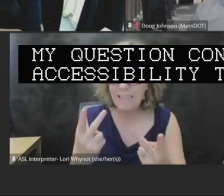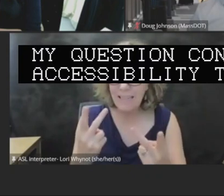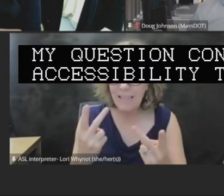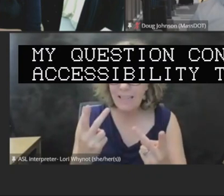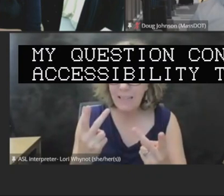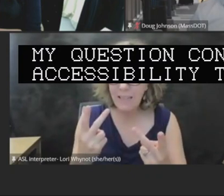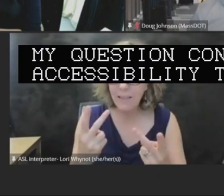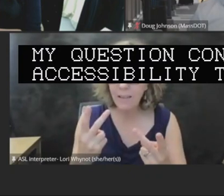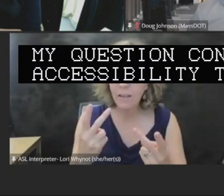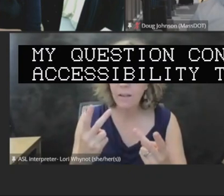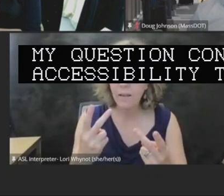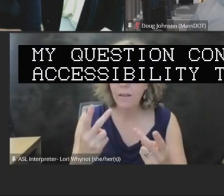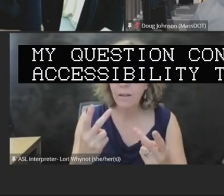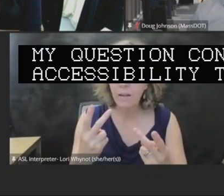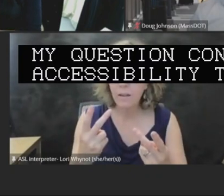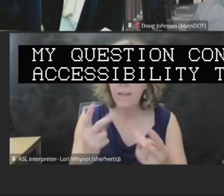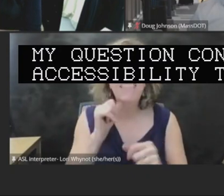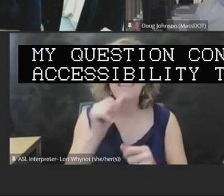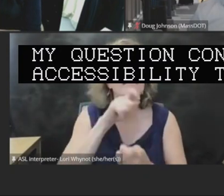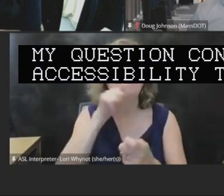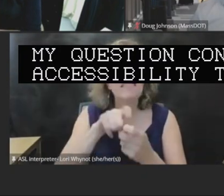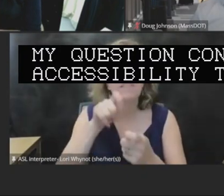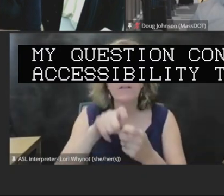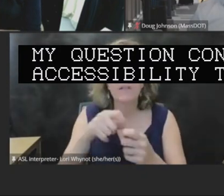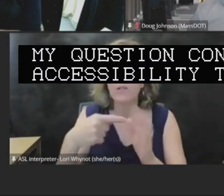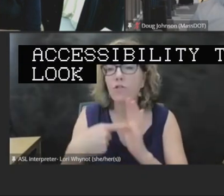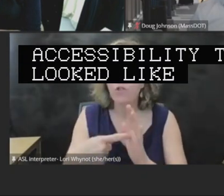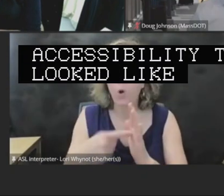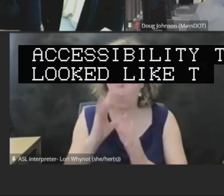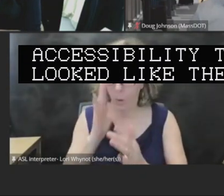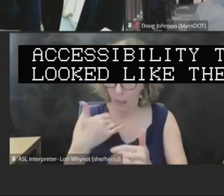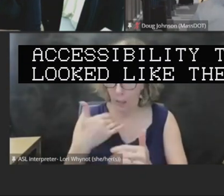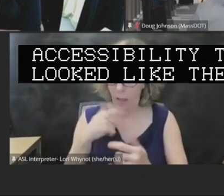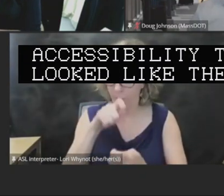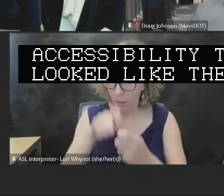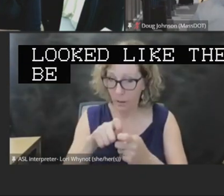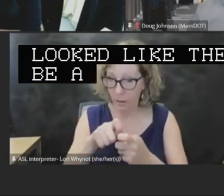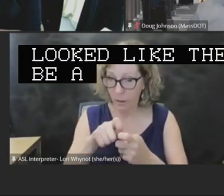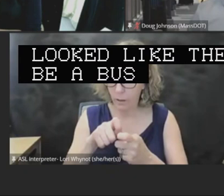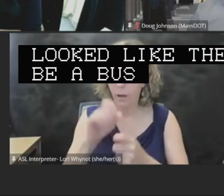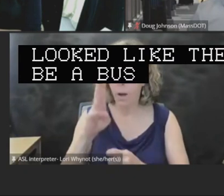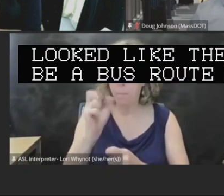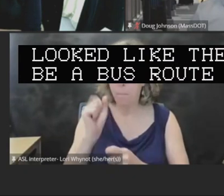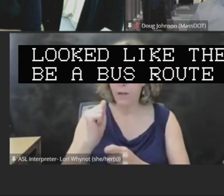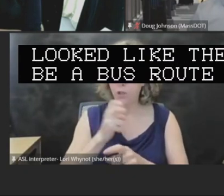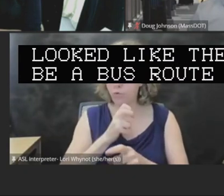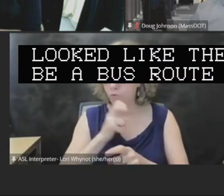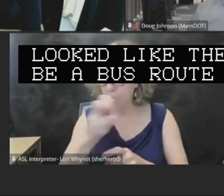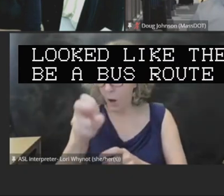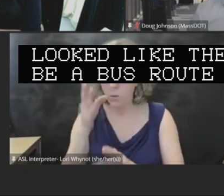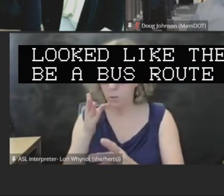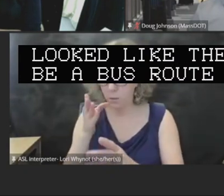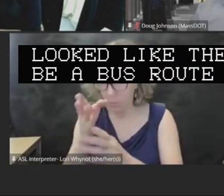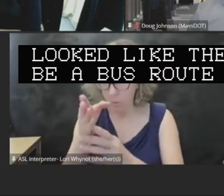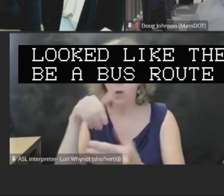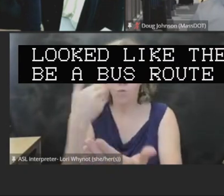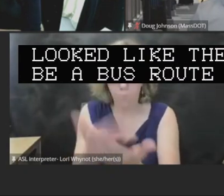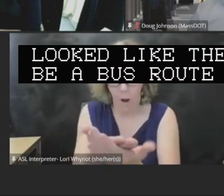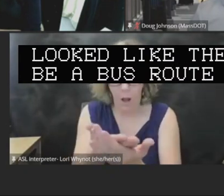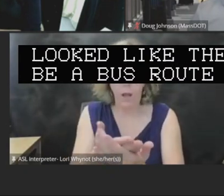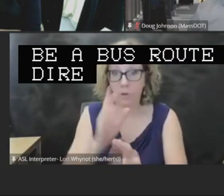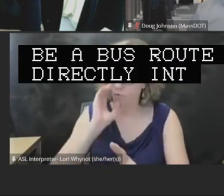like there was going to be a bus route that went directly into Legacy